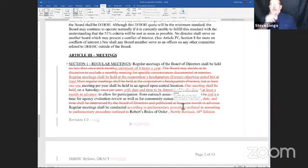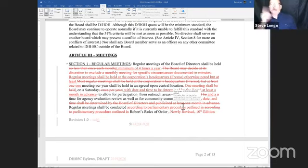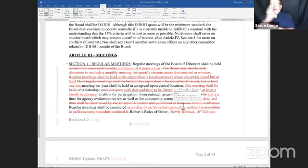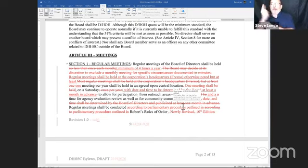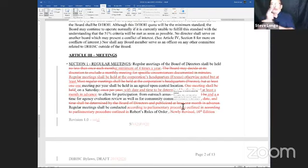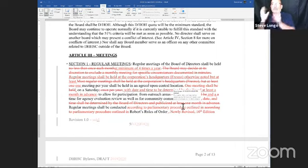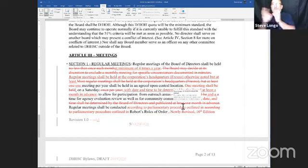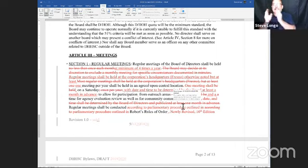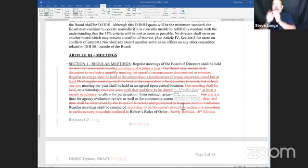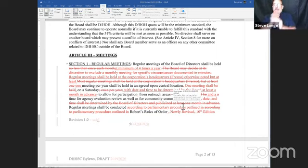with.